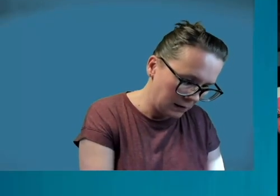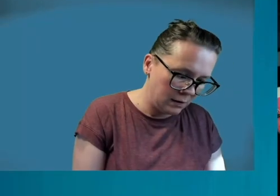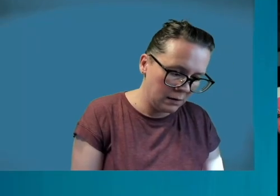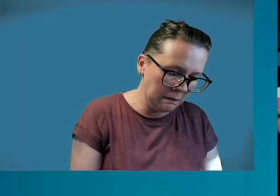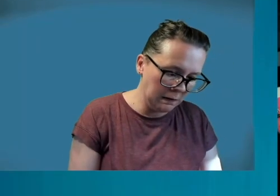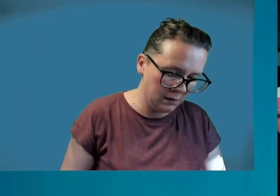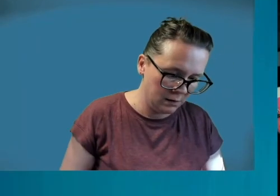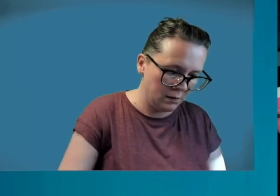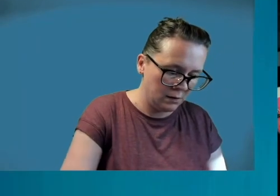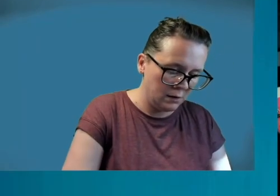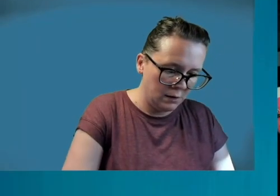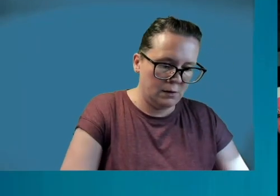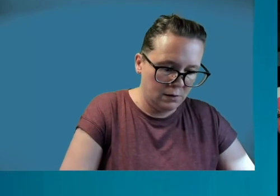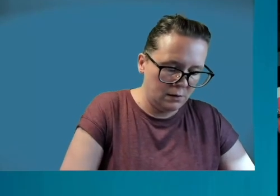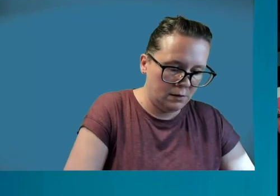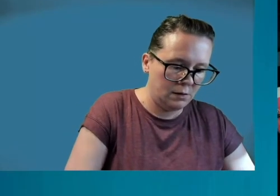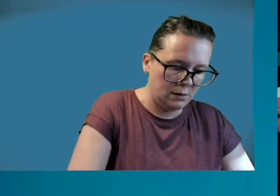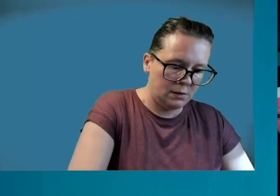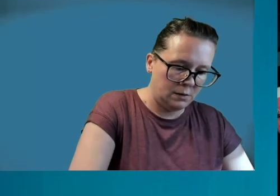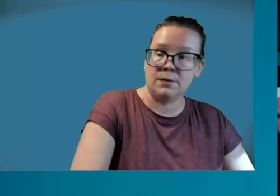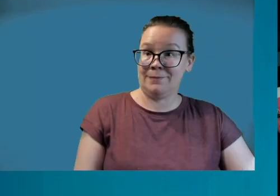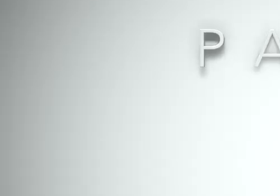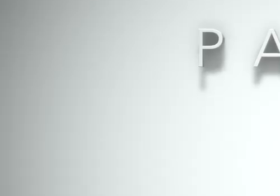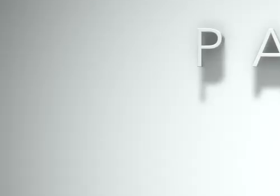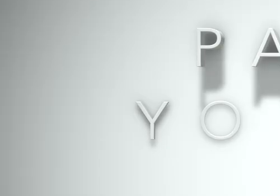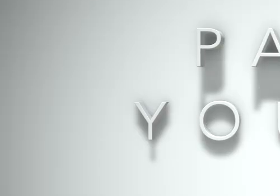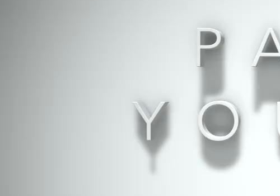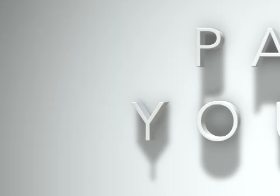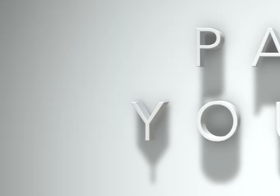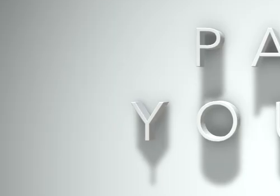Tiny dab of glue. Very light, not thick.